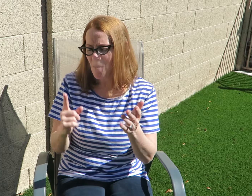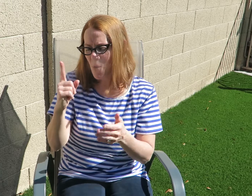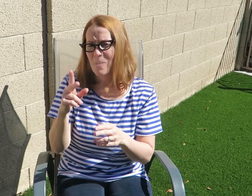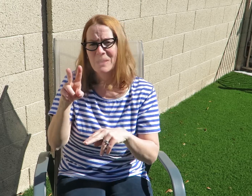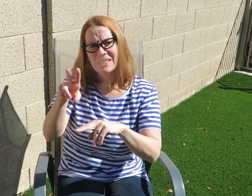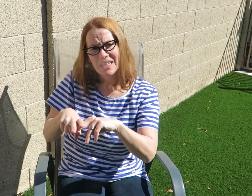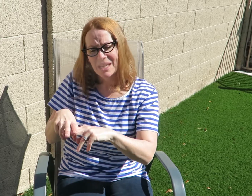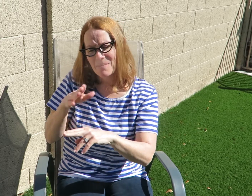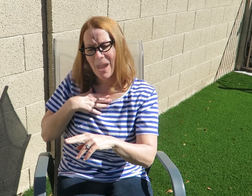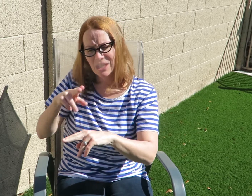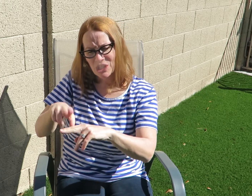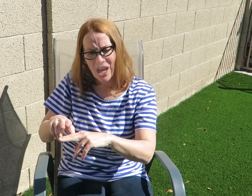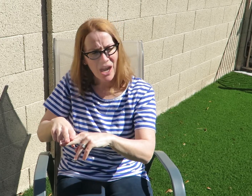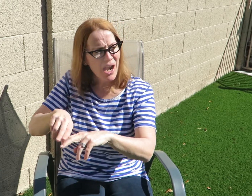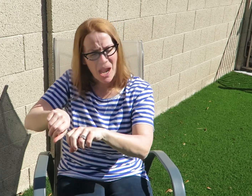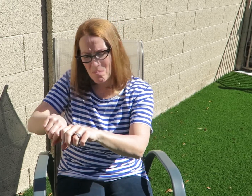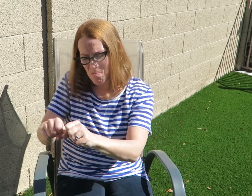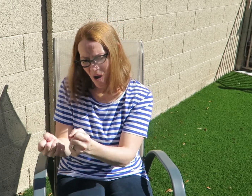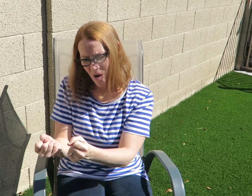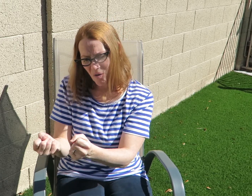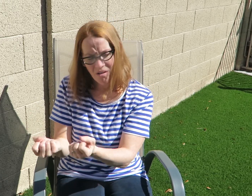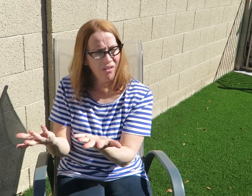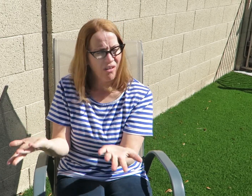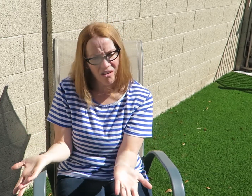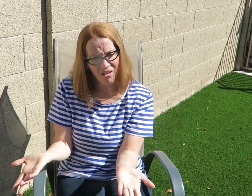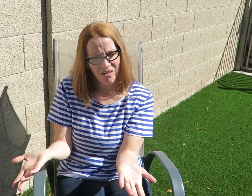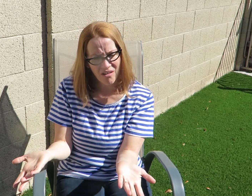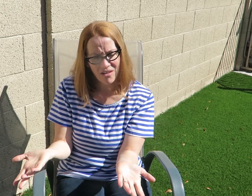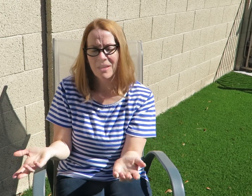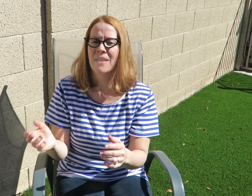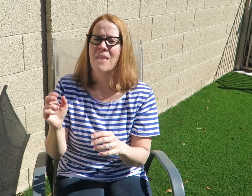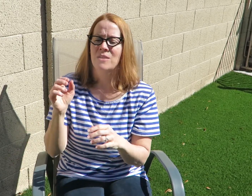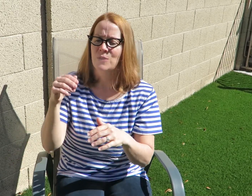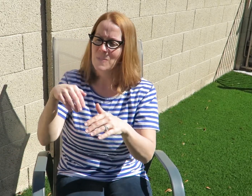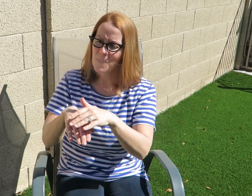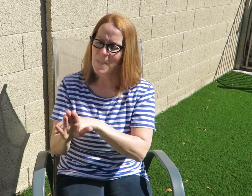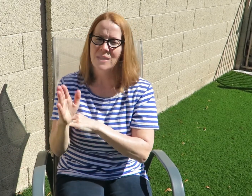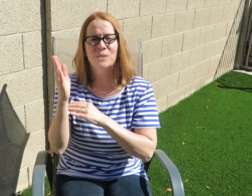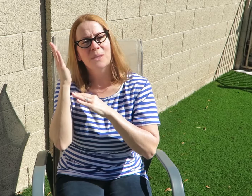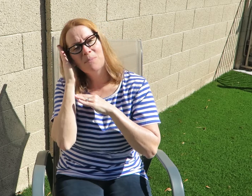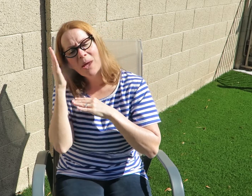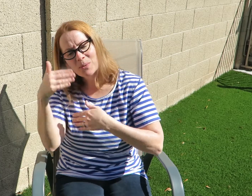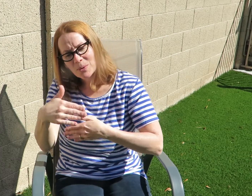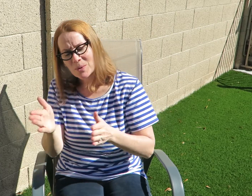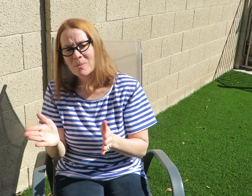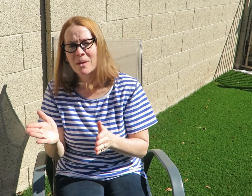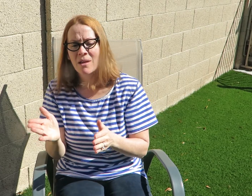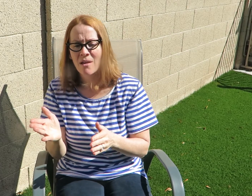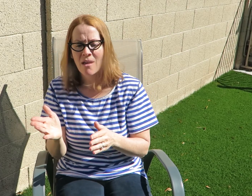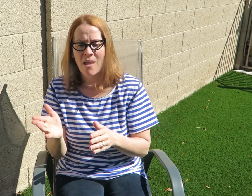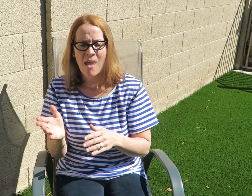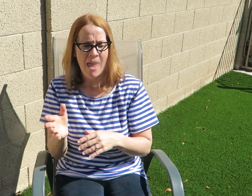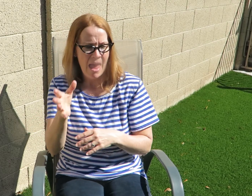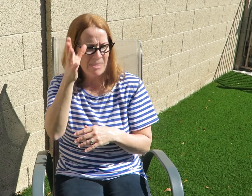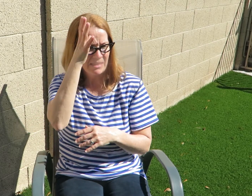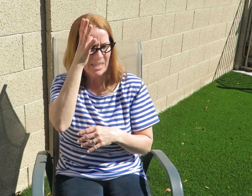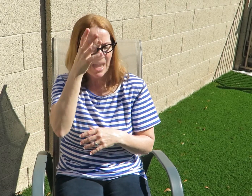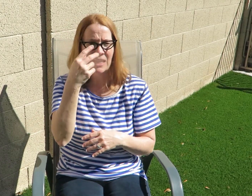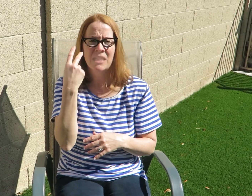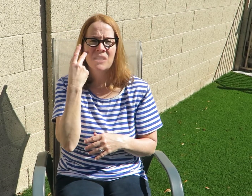someone was sitting in my chair and it broke. So then they went into the bedroom, and the daddy